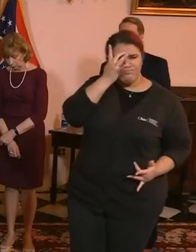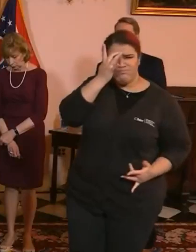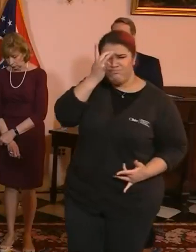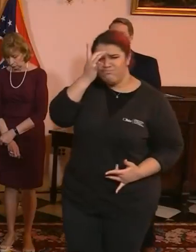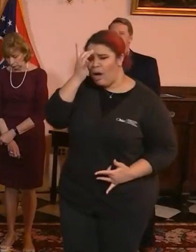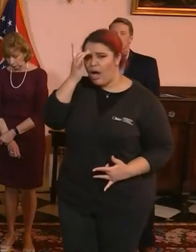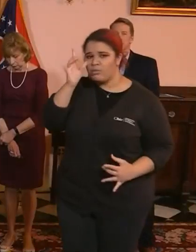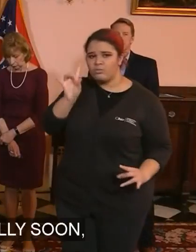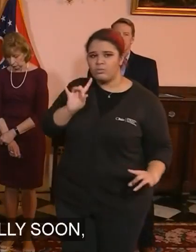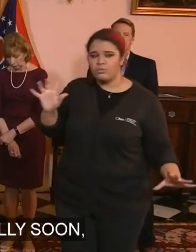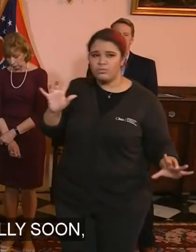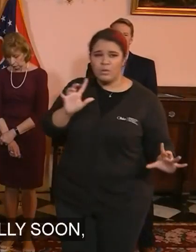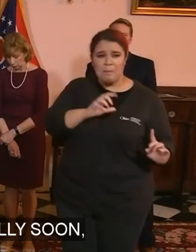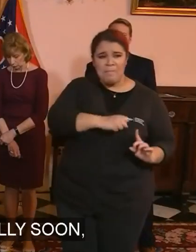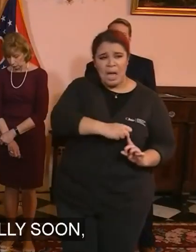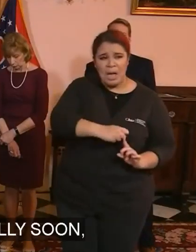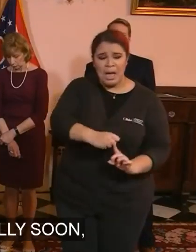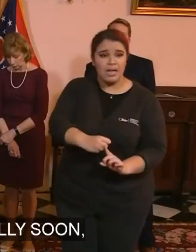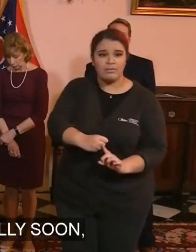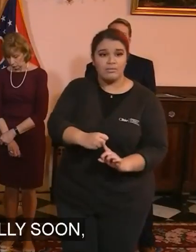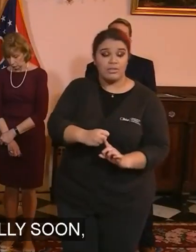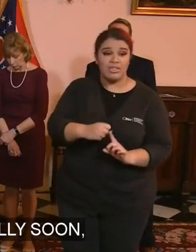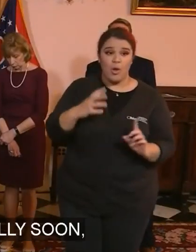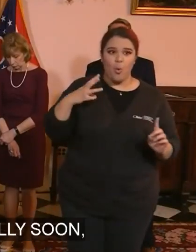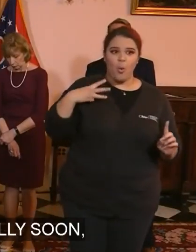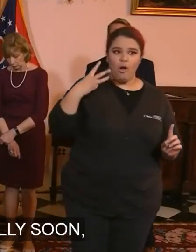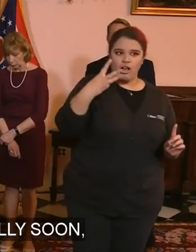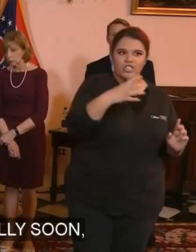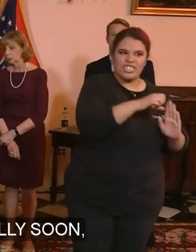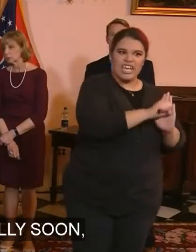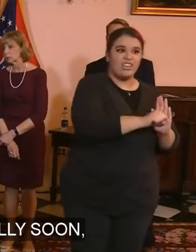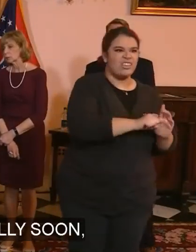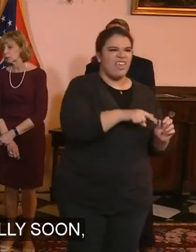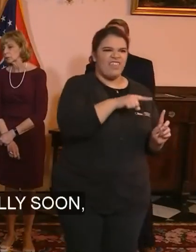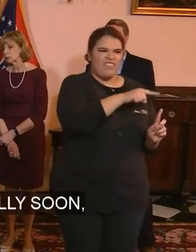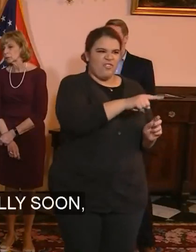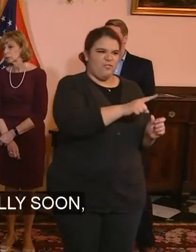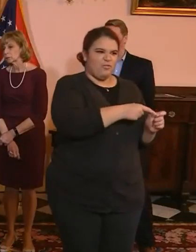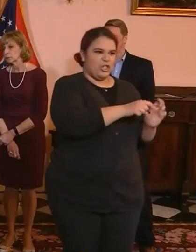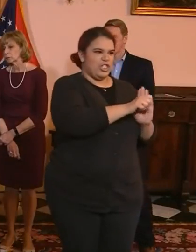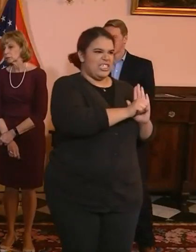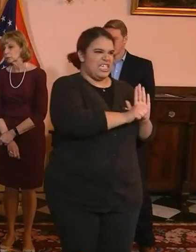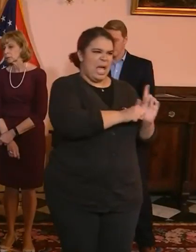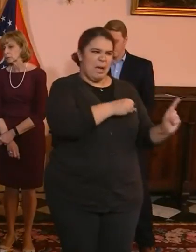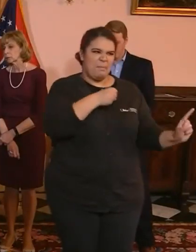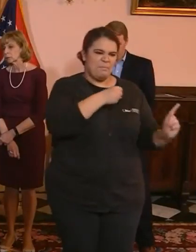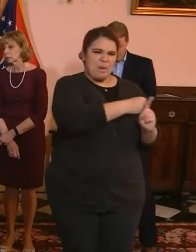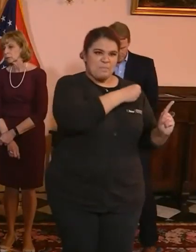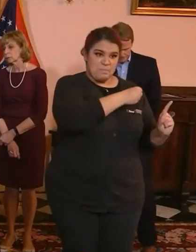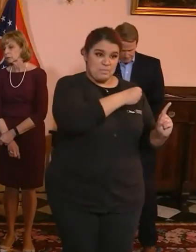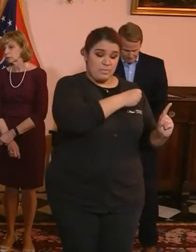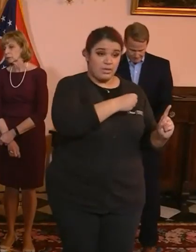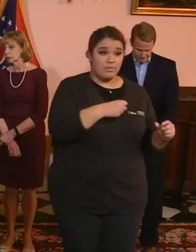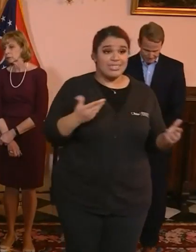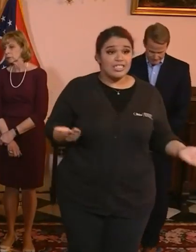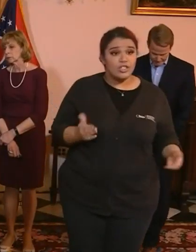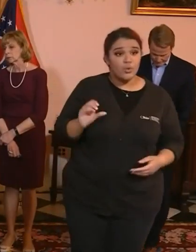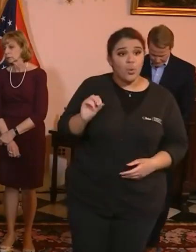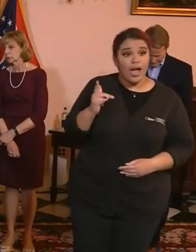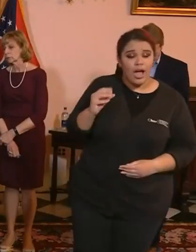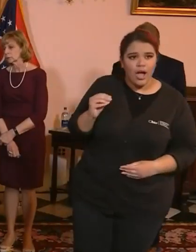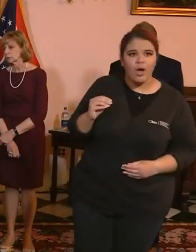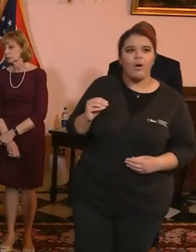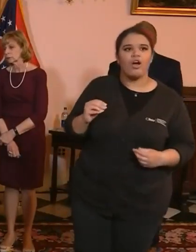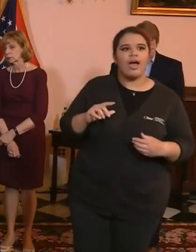State. It's just they were hardest hit first. But what all these actions we're taking are really lowering that curve. They